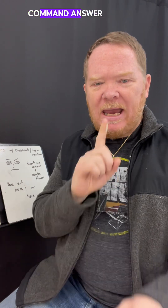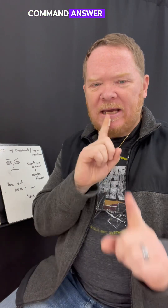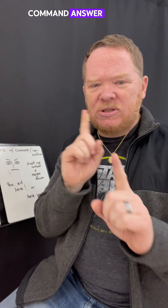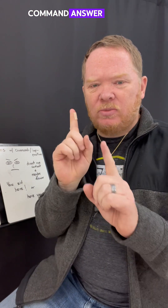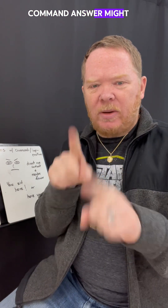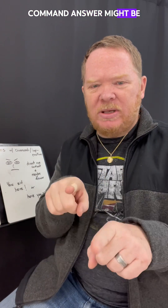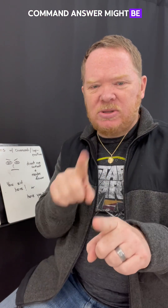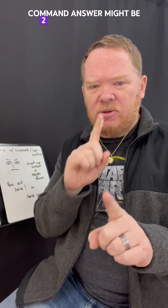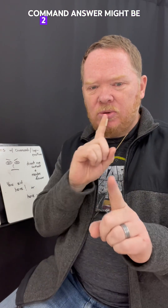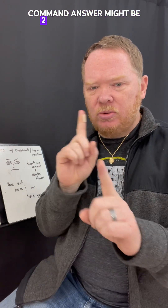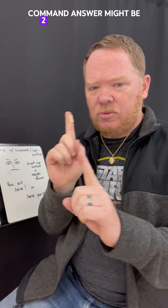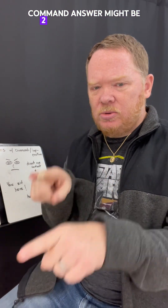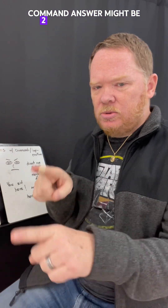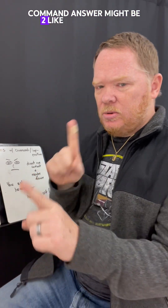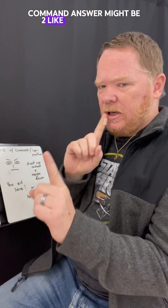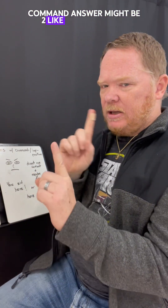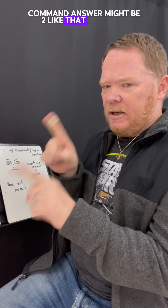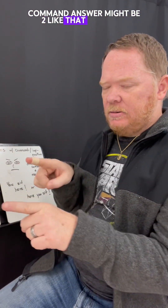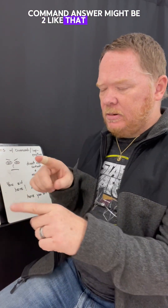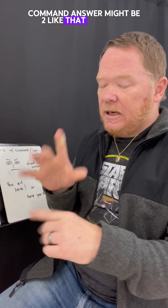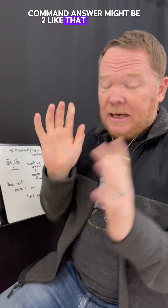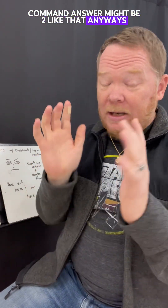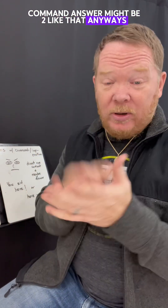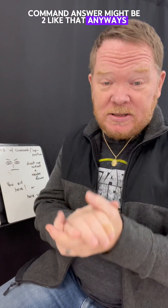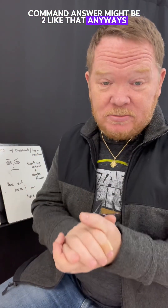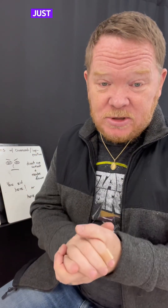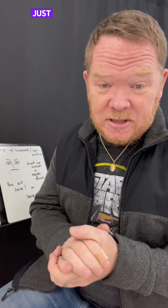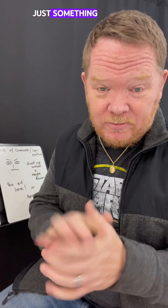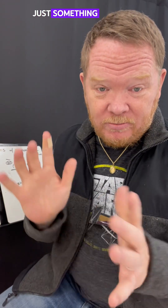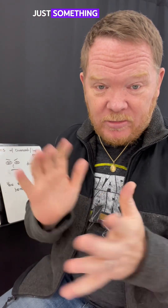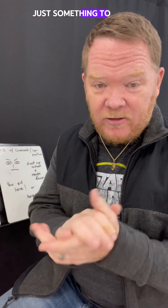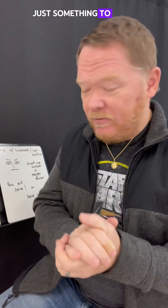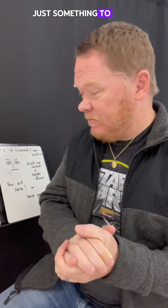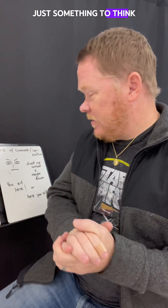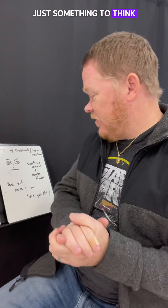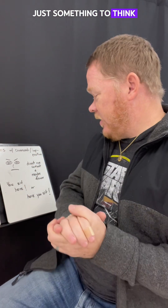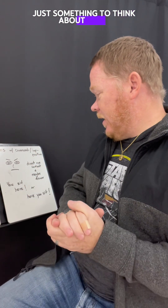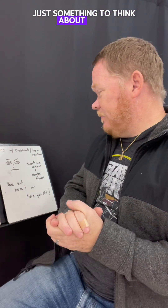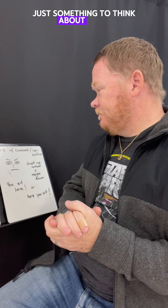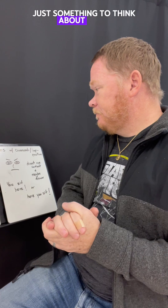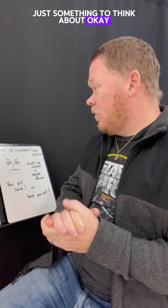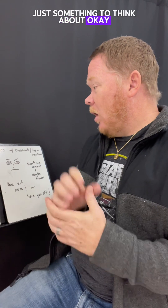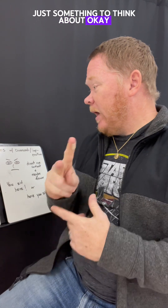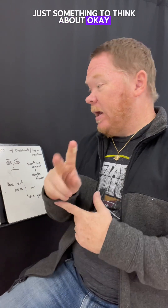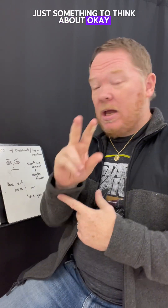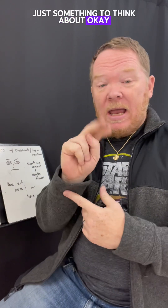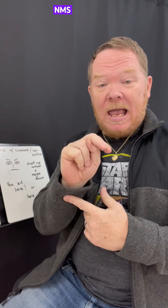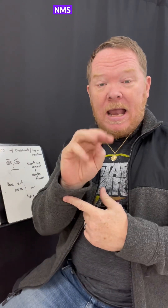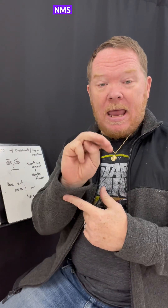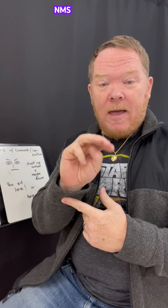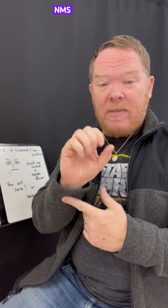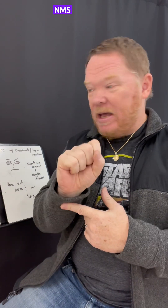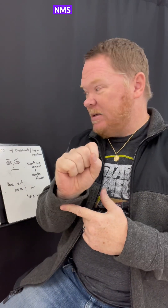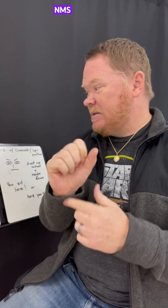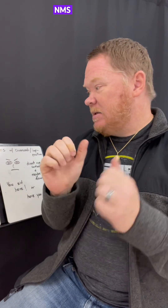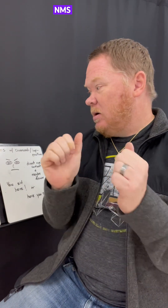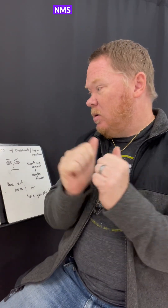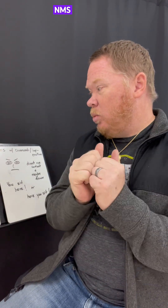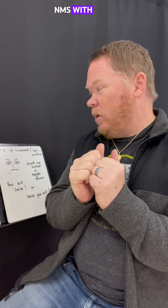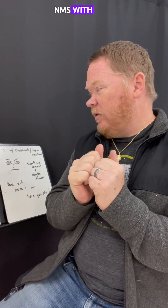Answer might be 2, like that. Anyways, just something to think about. Okay, NMS, with